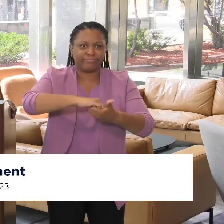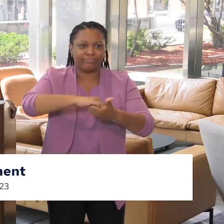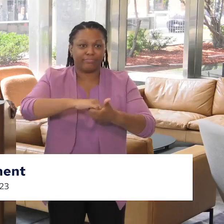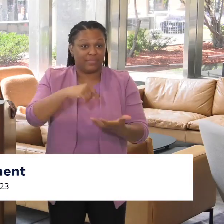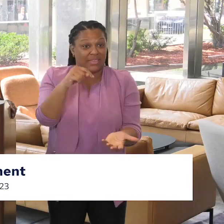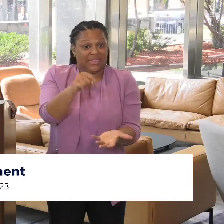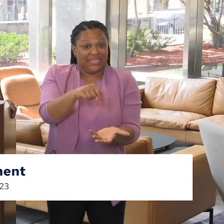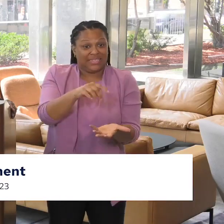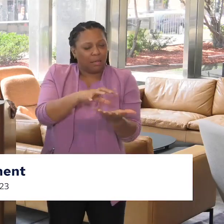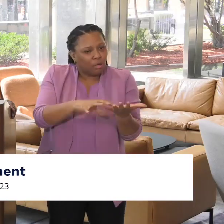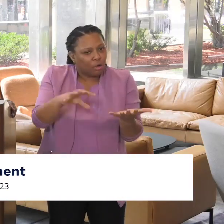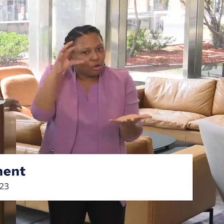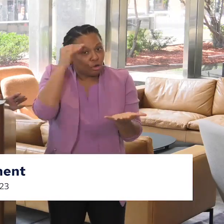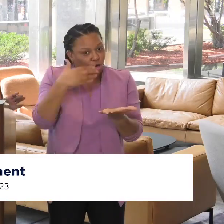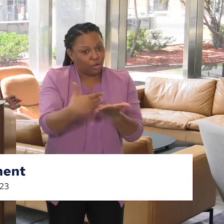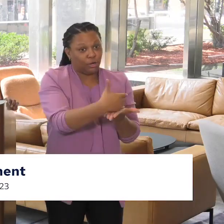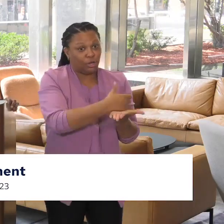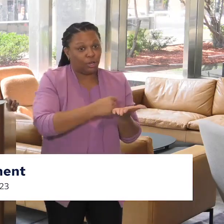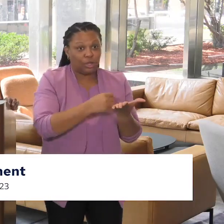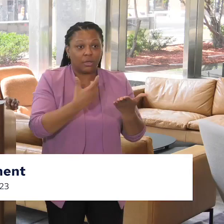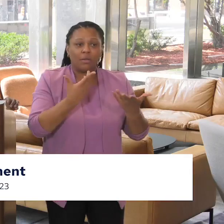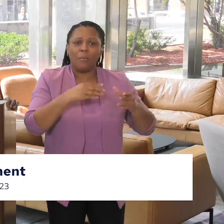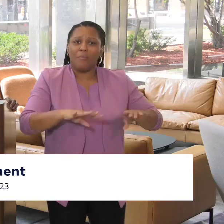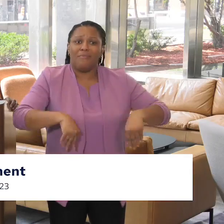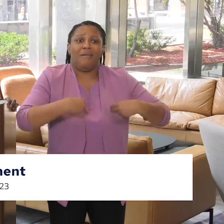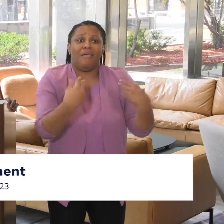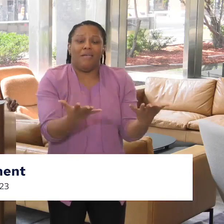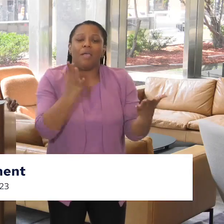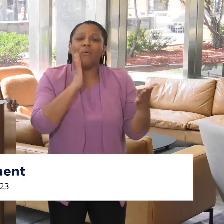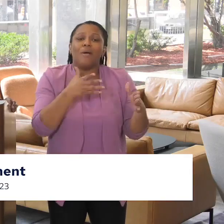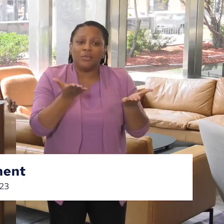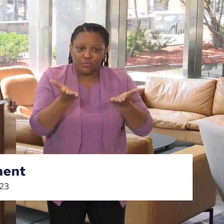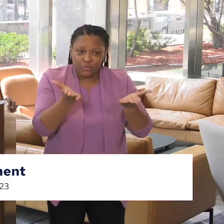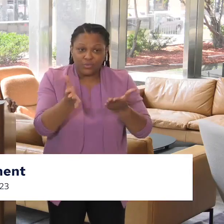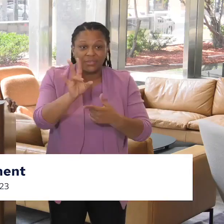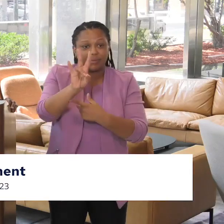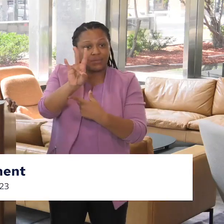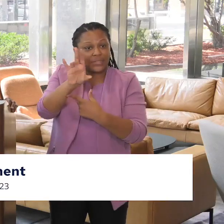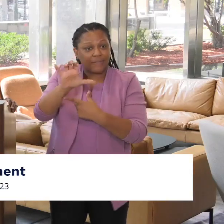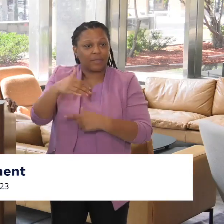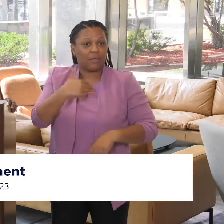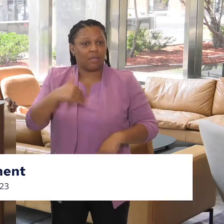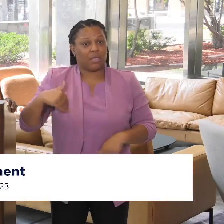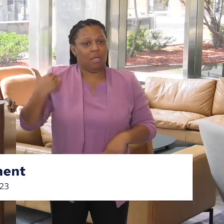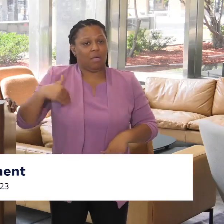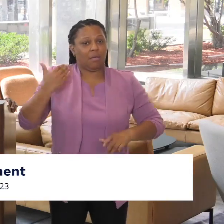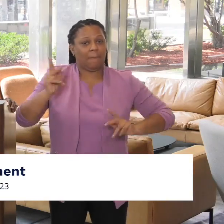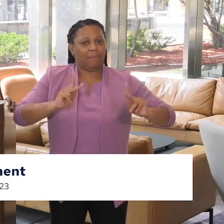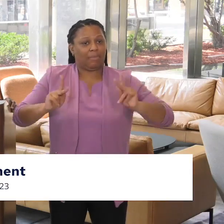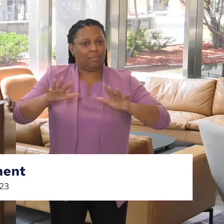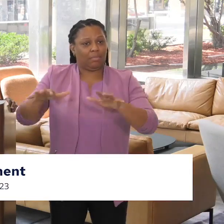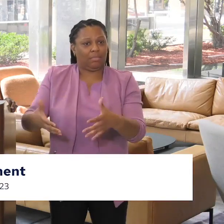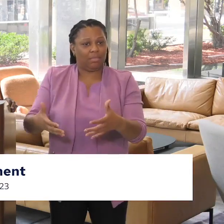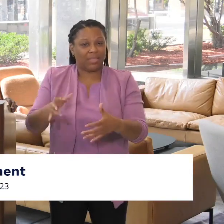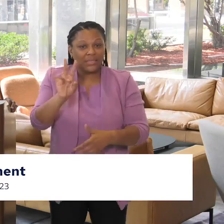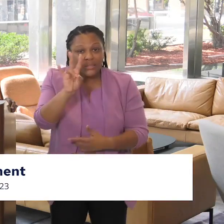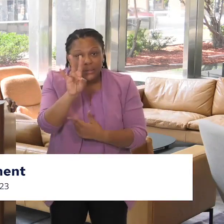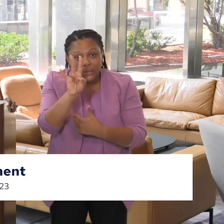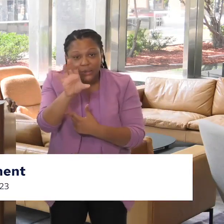who are anticipating on serving 700 young residents. That's a true